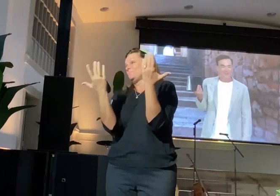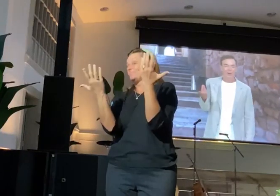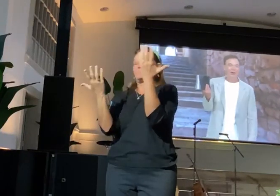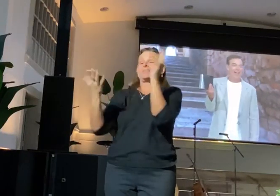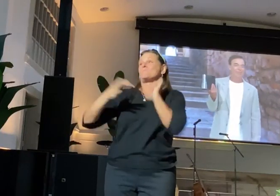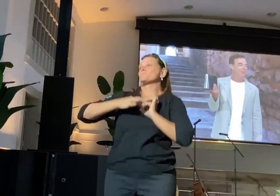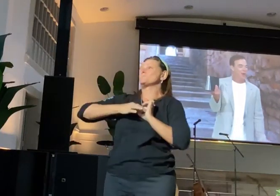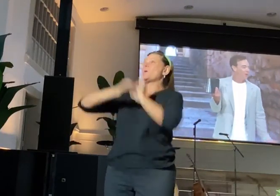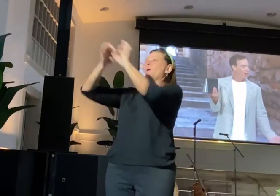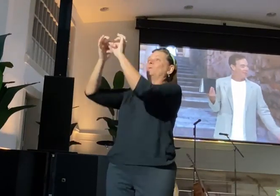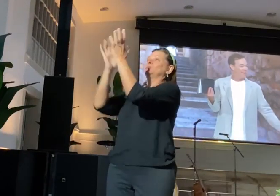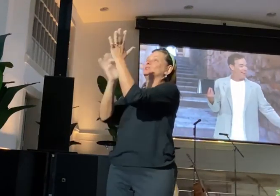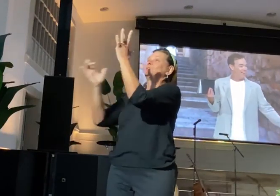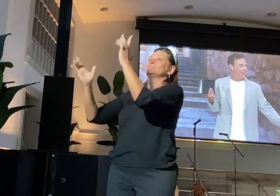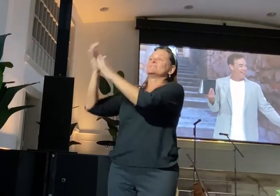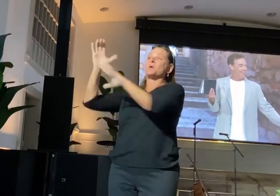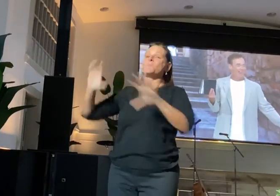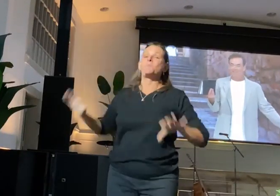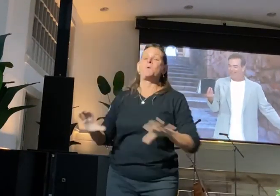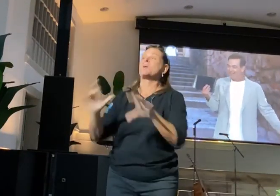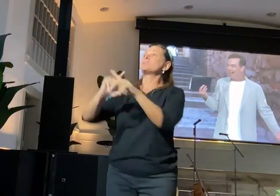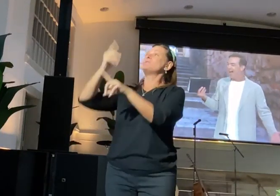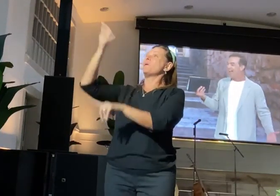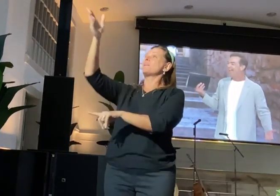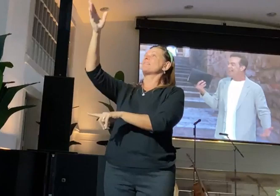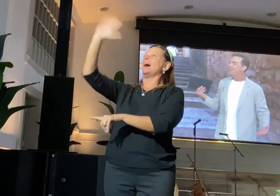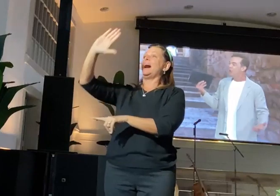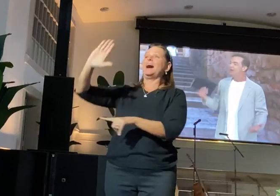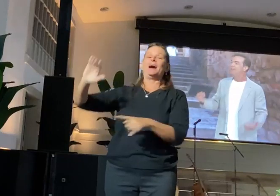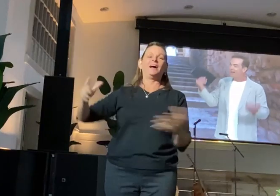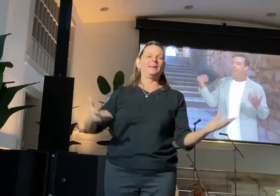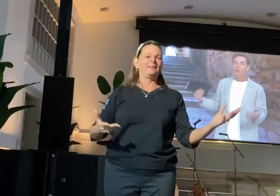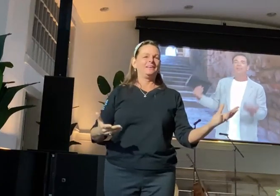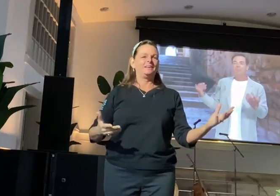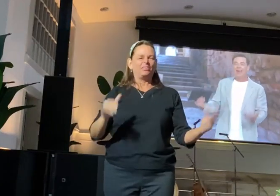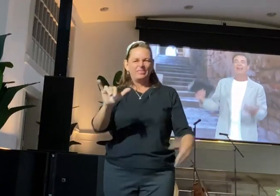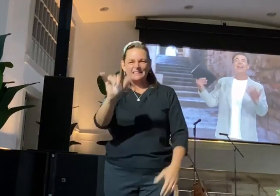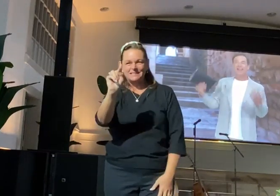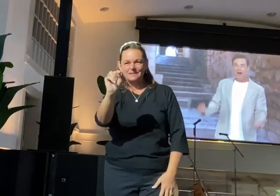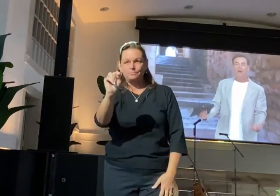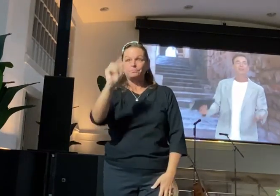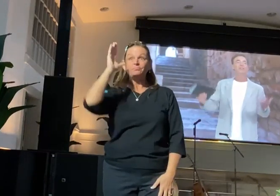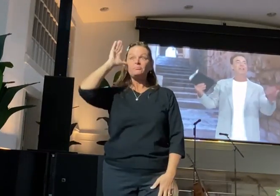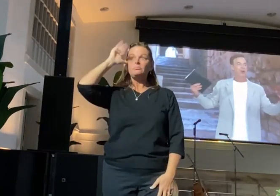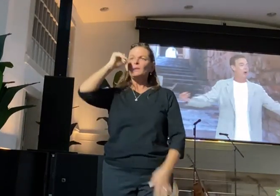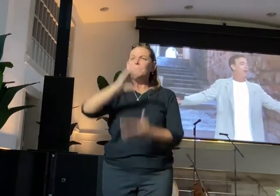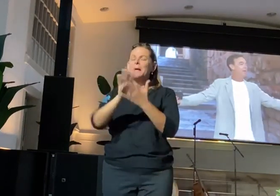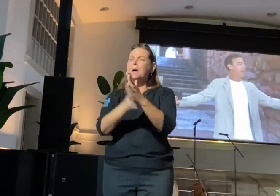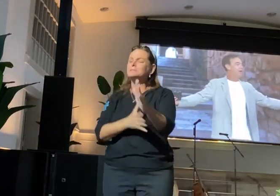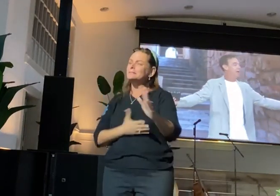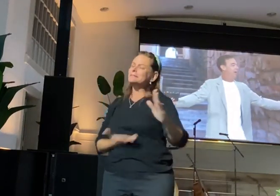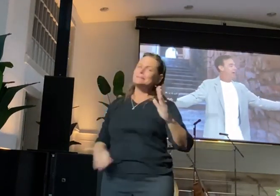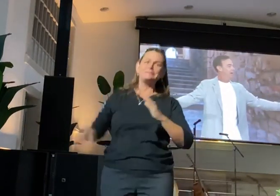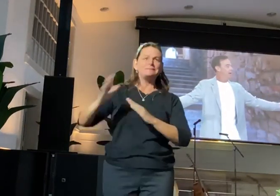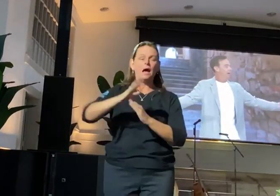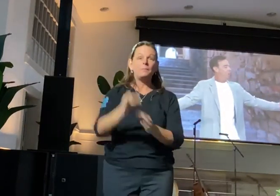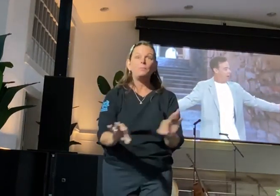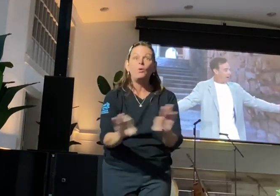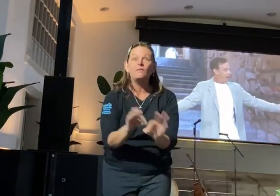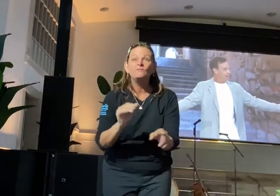the greatest story ever told. This donkey becomes one of the main characters in Holy Week.